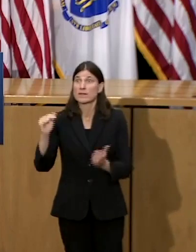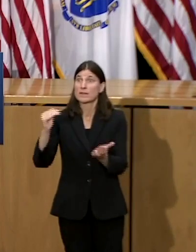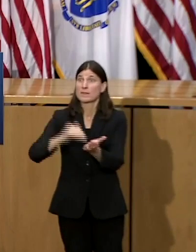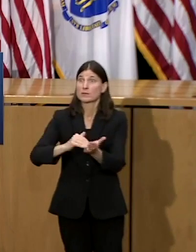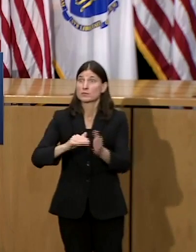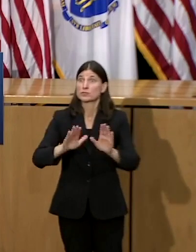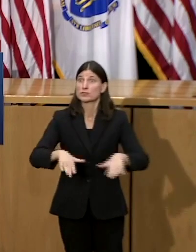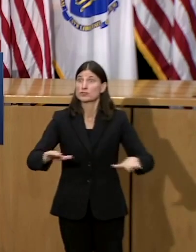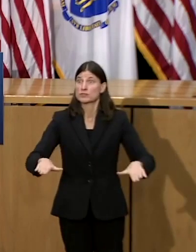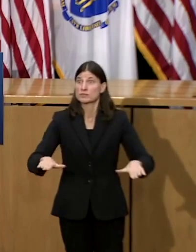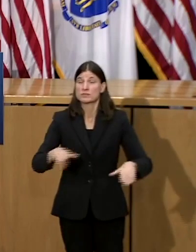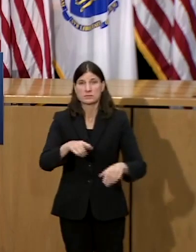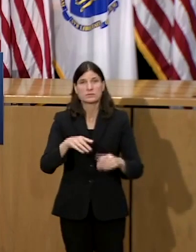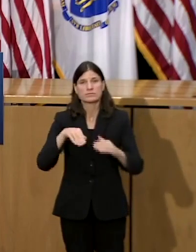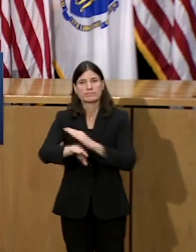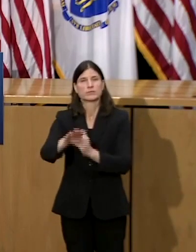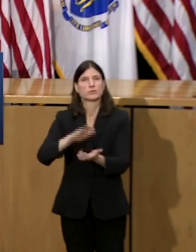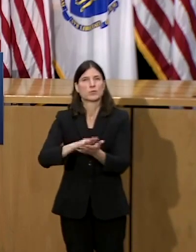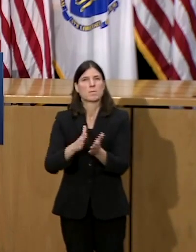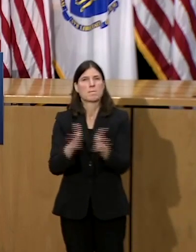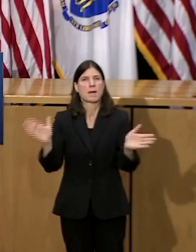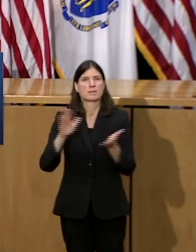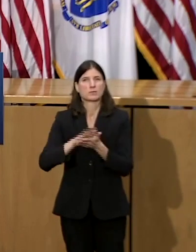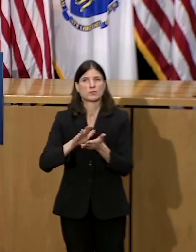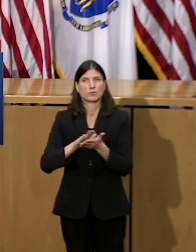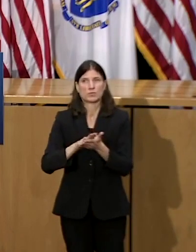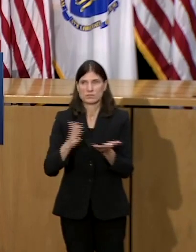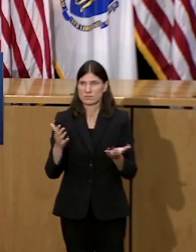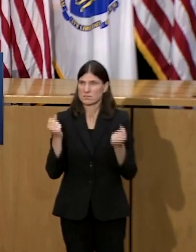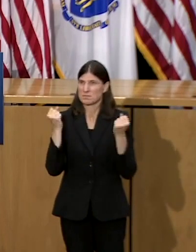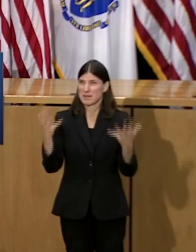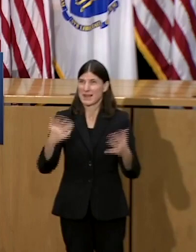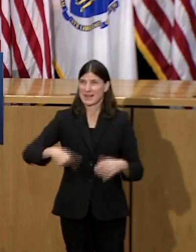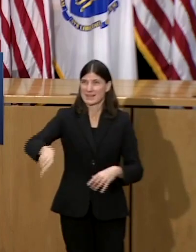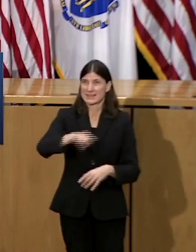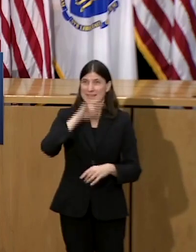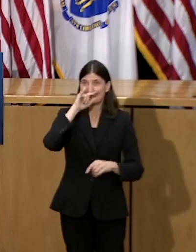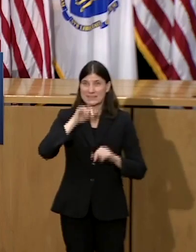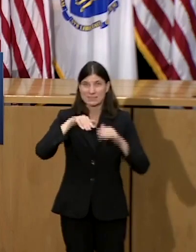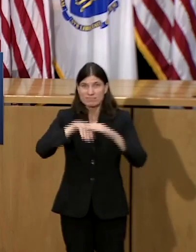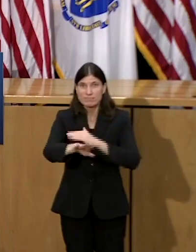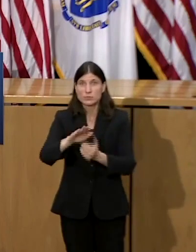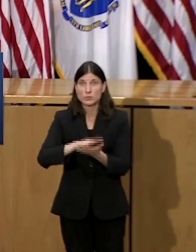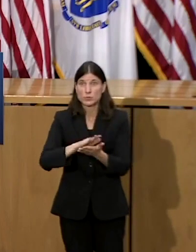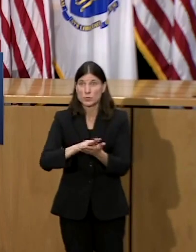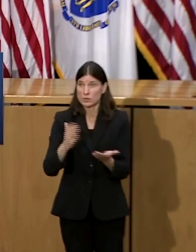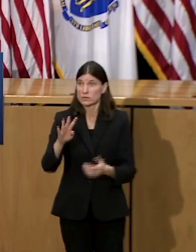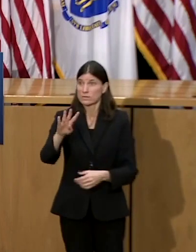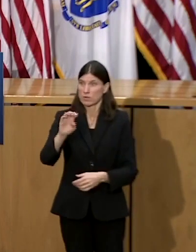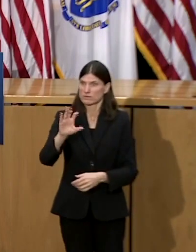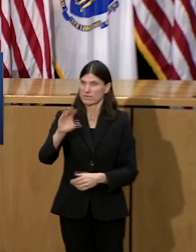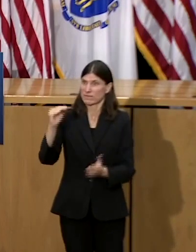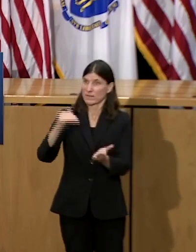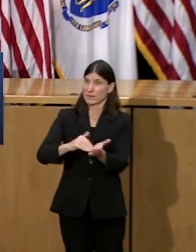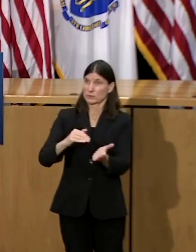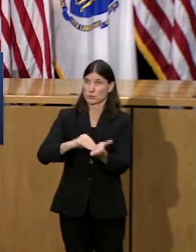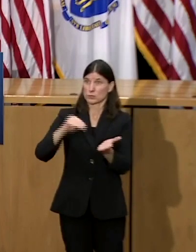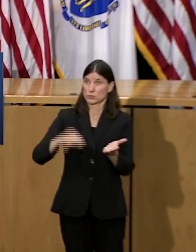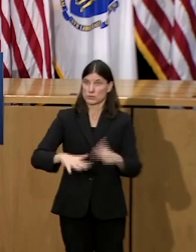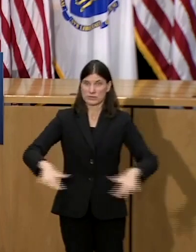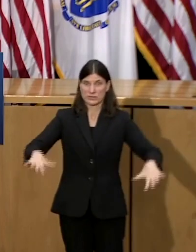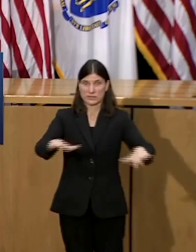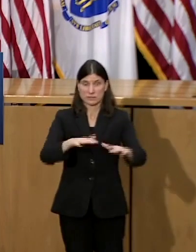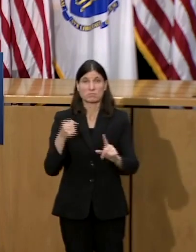COVID cases statewide is extremely low. Over 28,000 students have been learning in 84